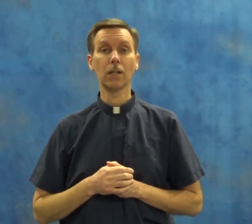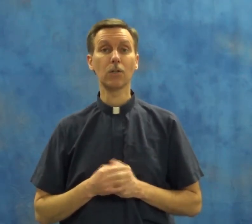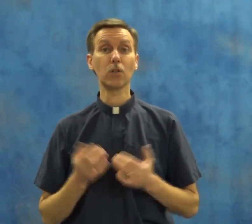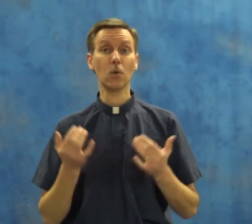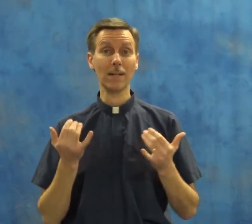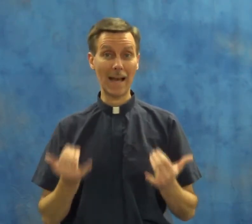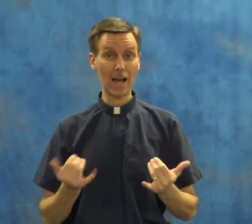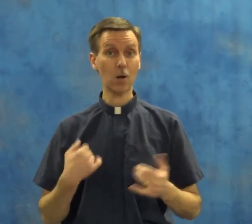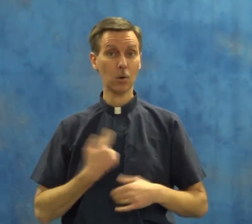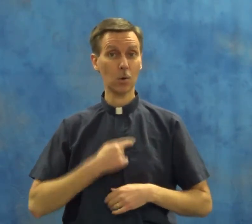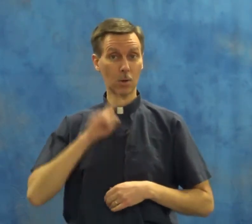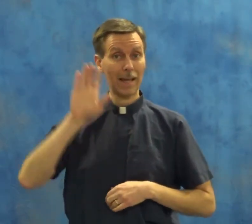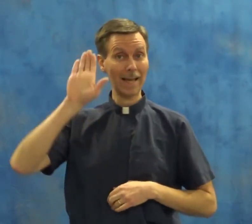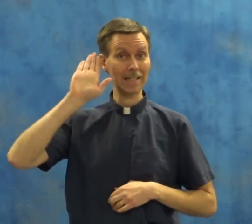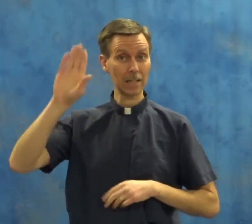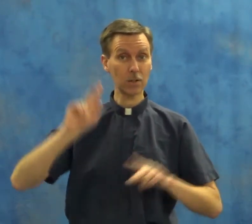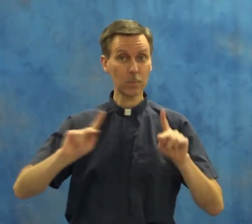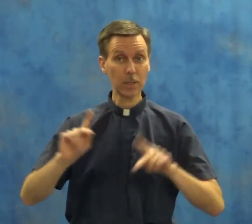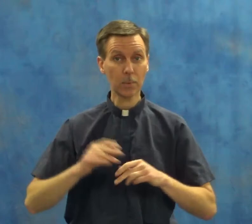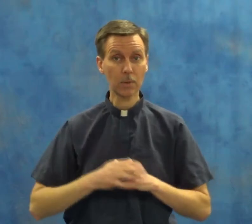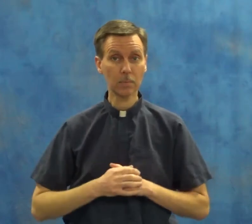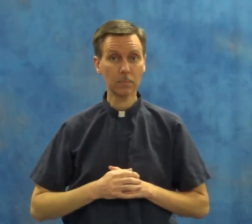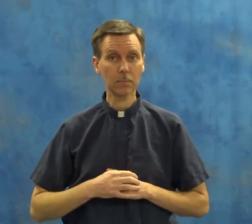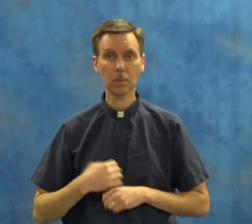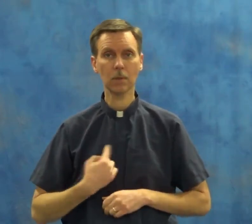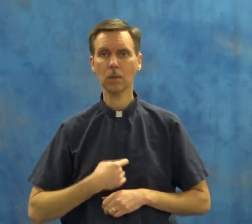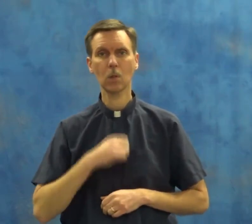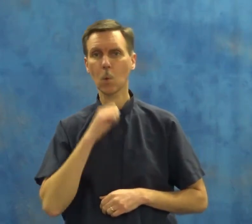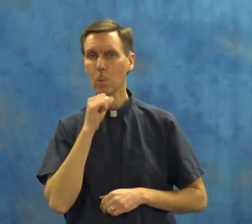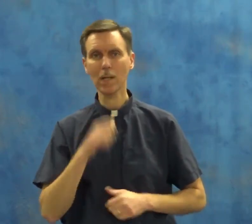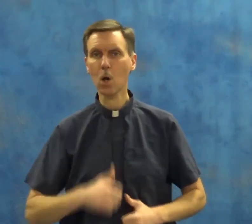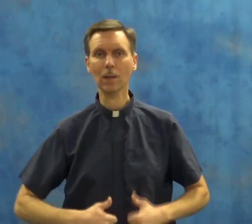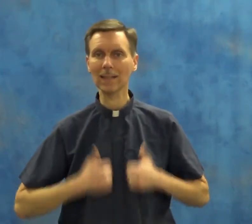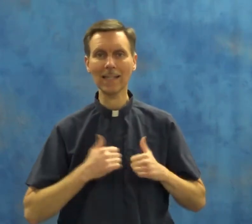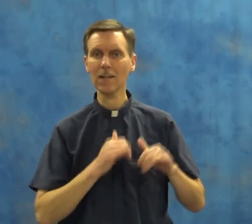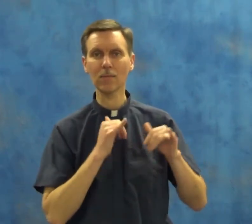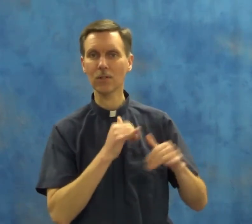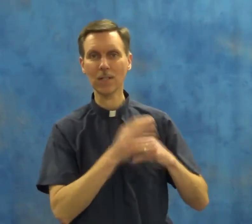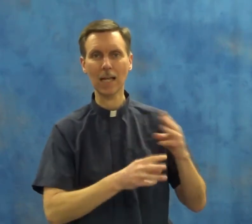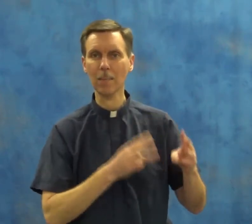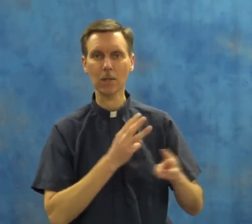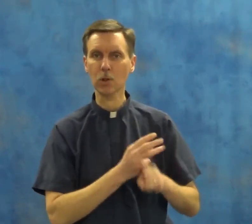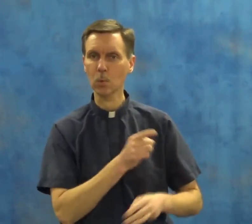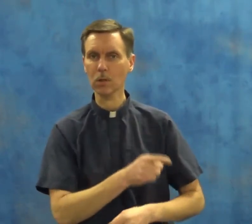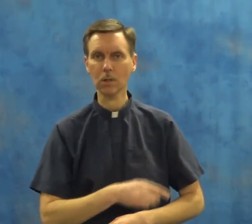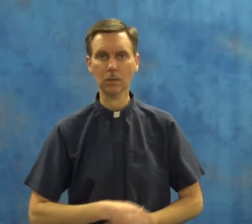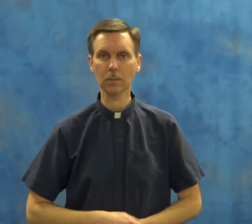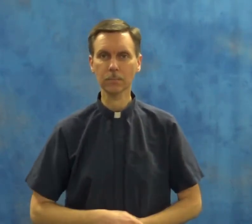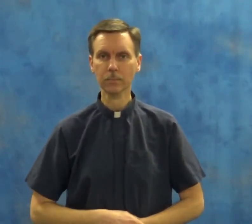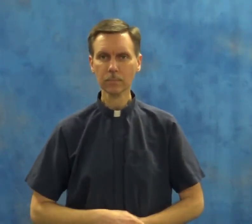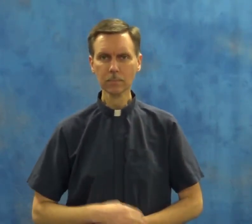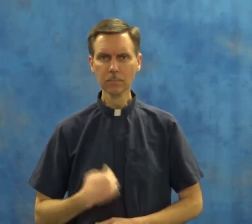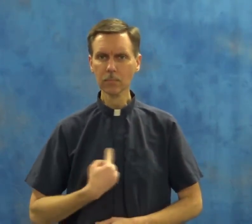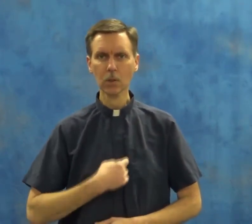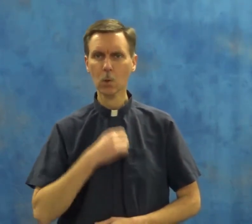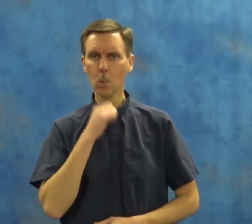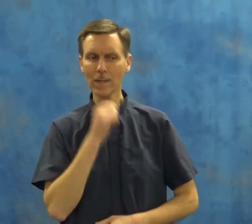And so now, as his people, we don't live the same as the world. We